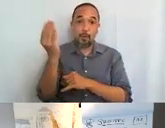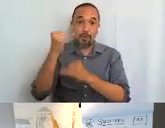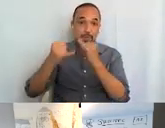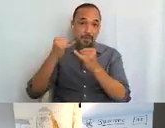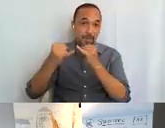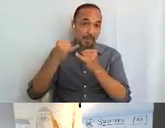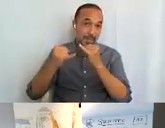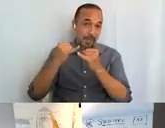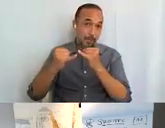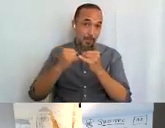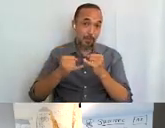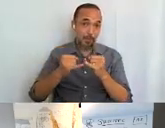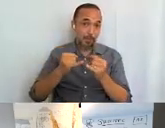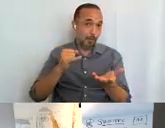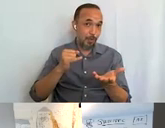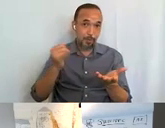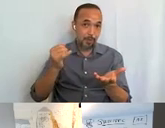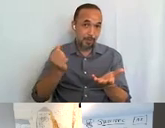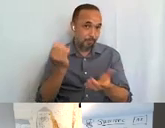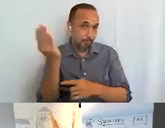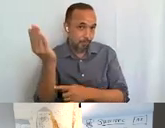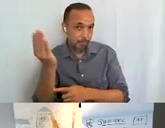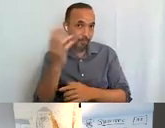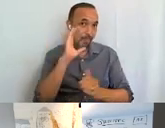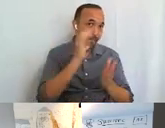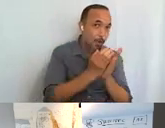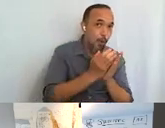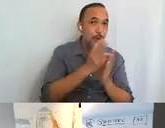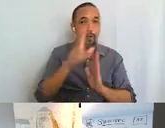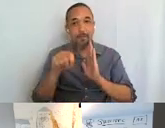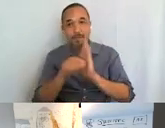know, it's a photo or video, or maybe a screenshot.